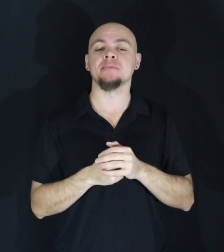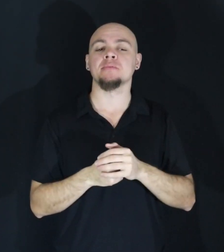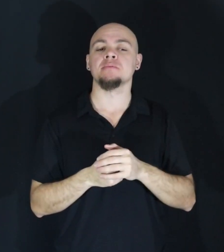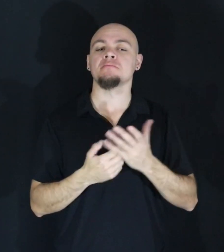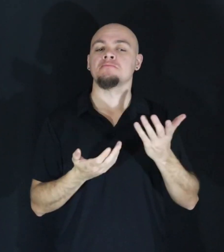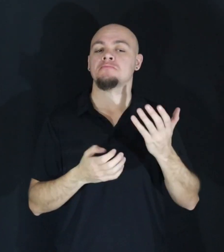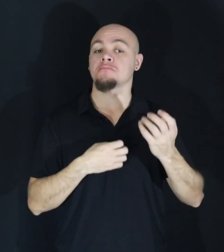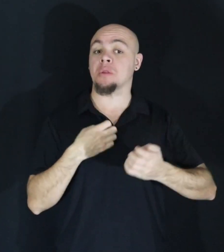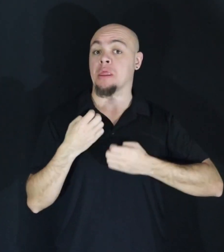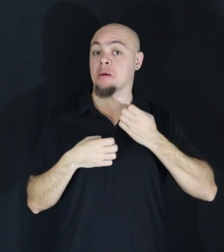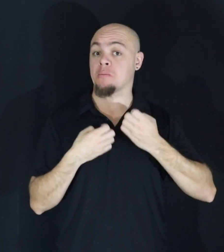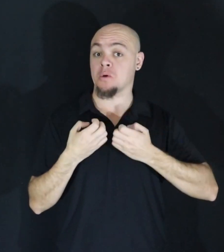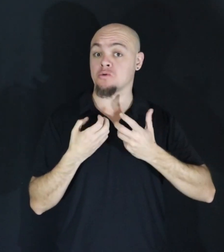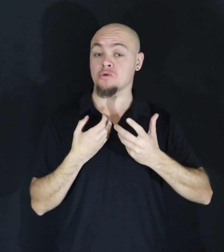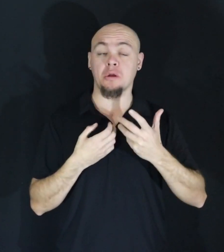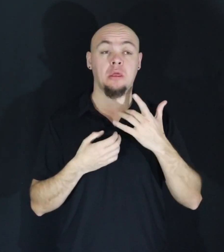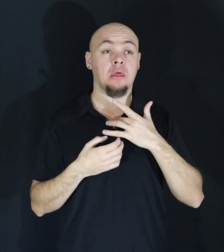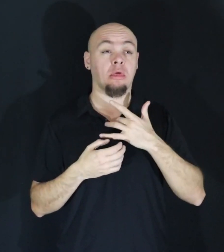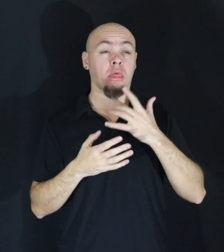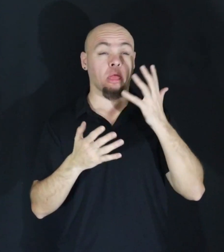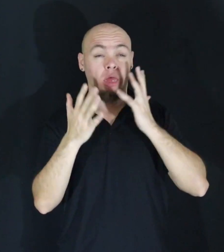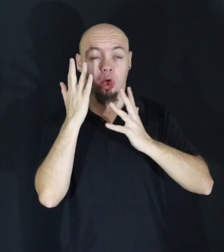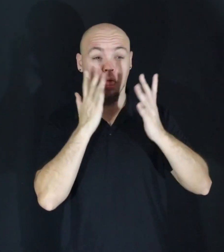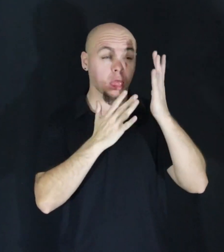from the emotions that intoxicate us.